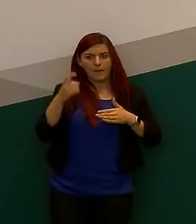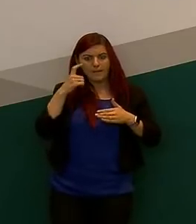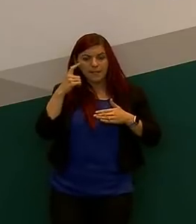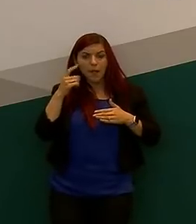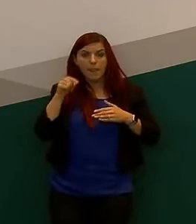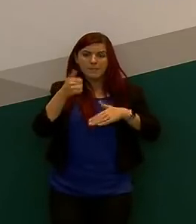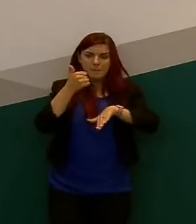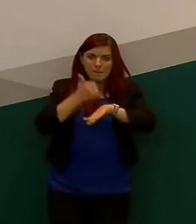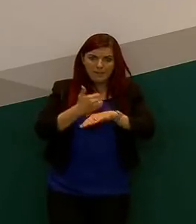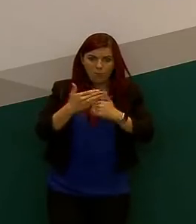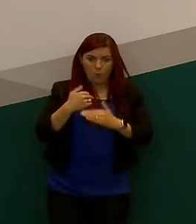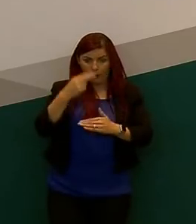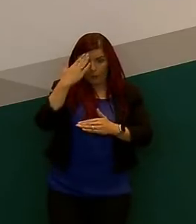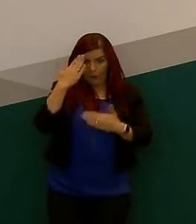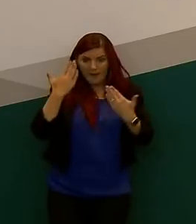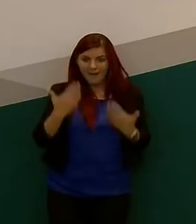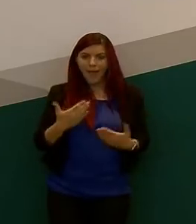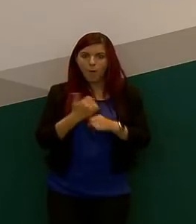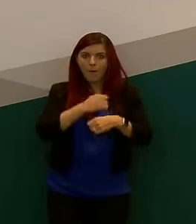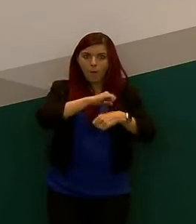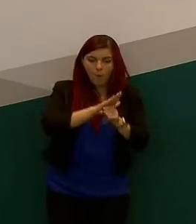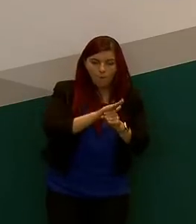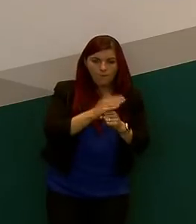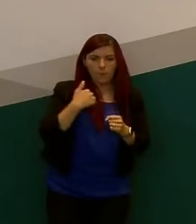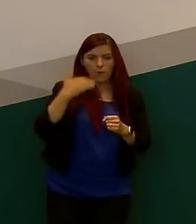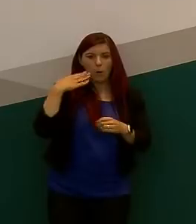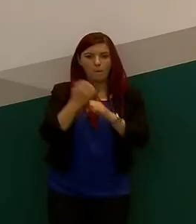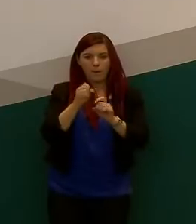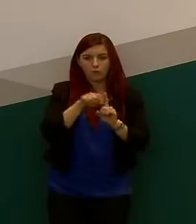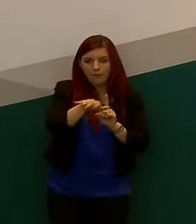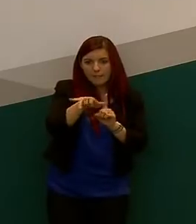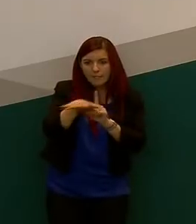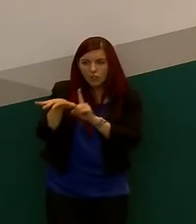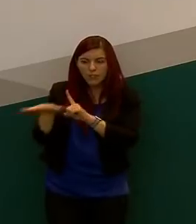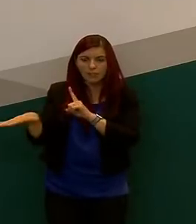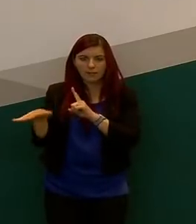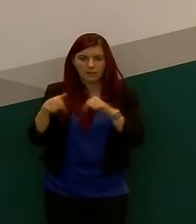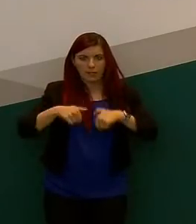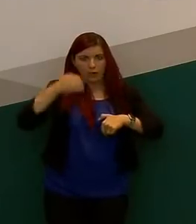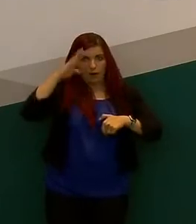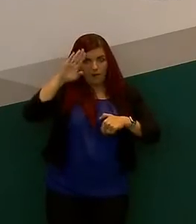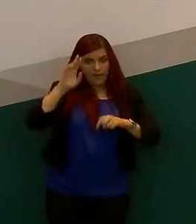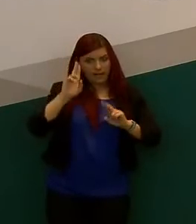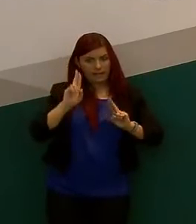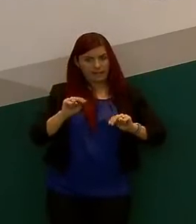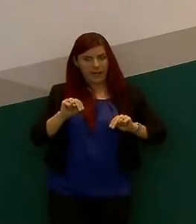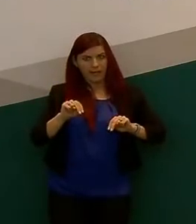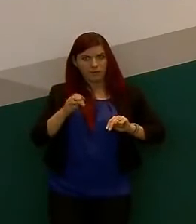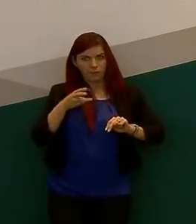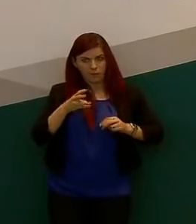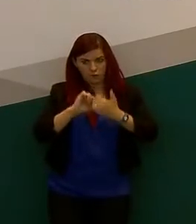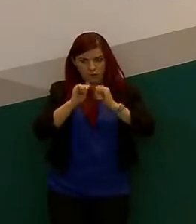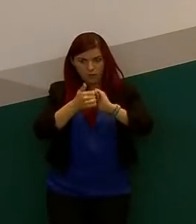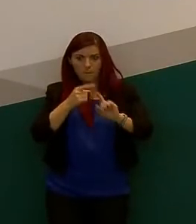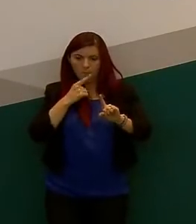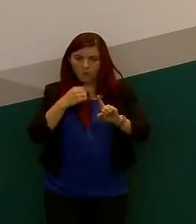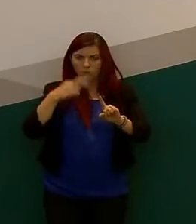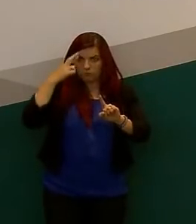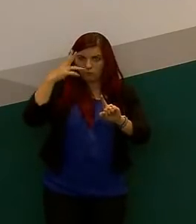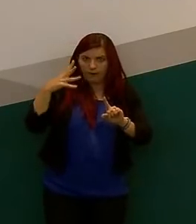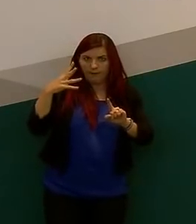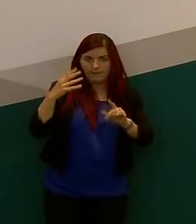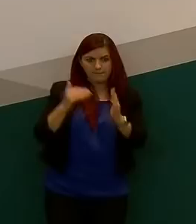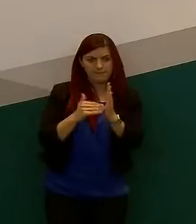current understanding of disease transmission in the country. And as I've said, that can continue to be looked at, but we realise that people